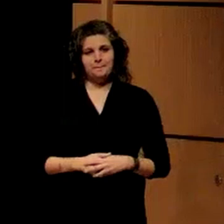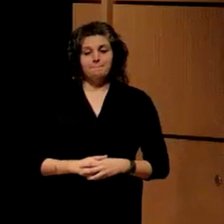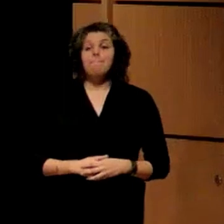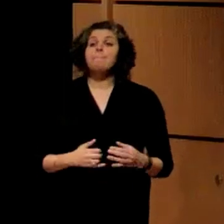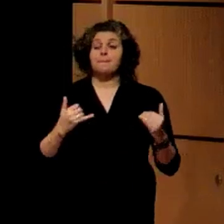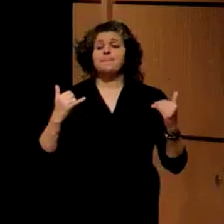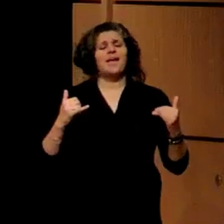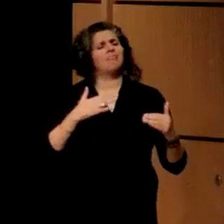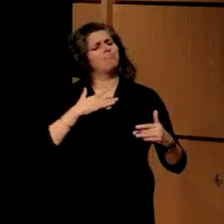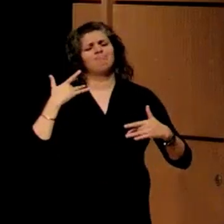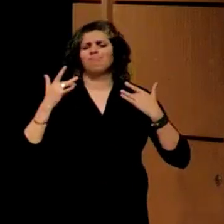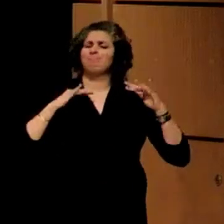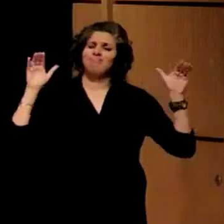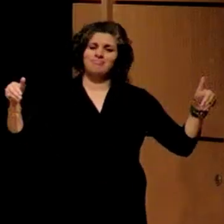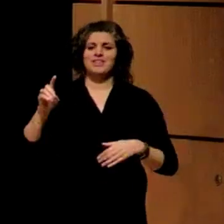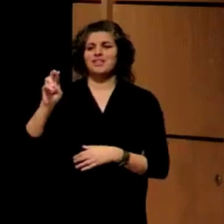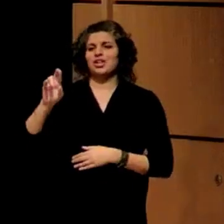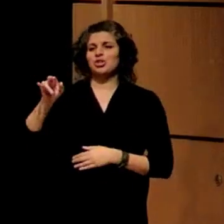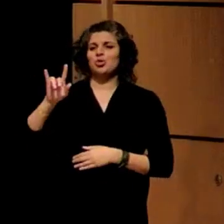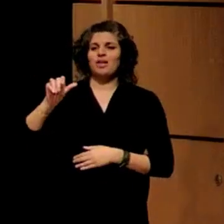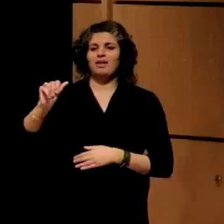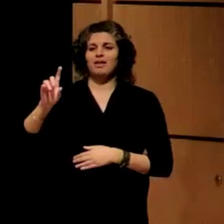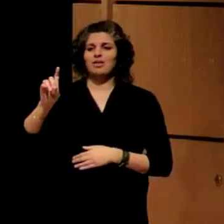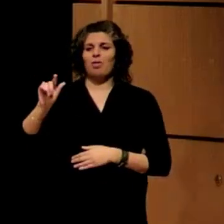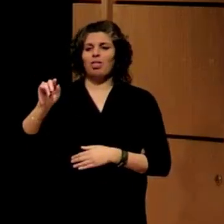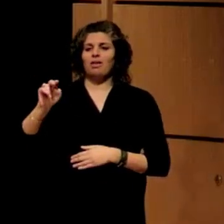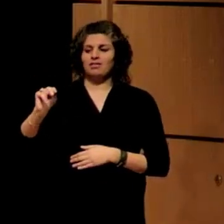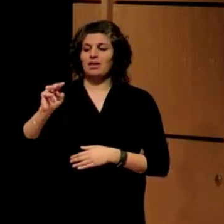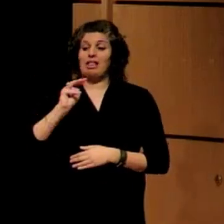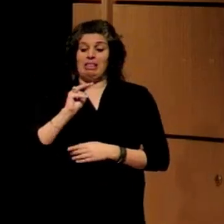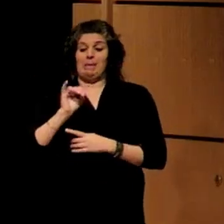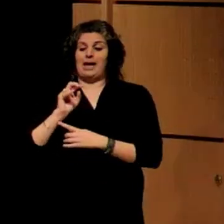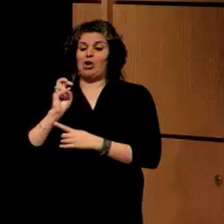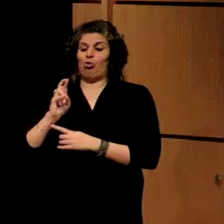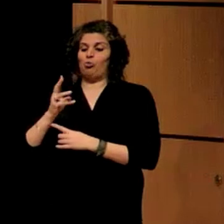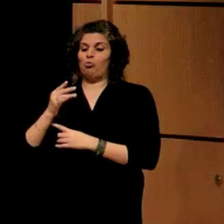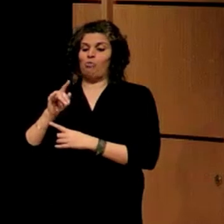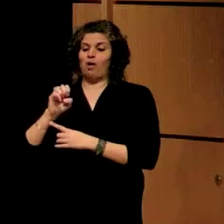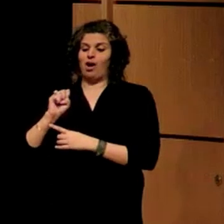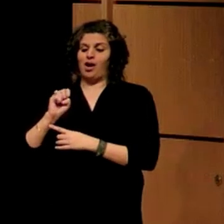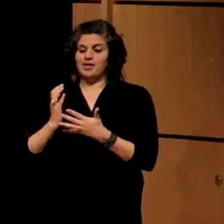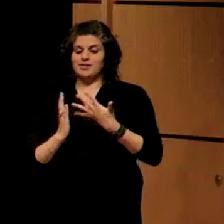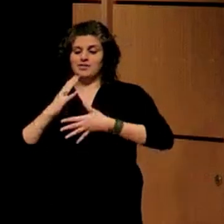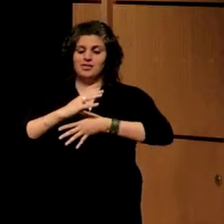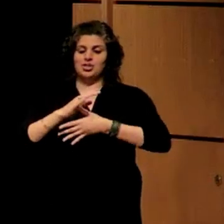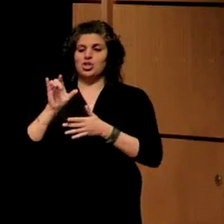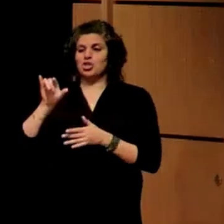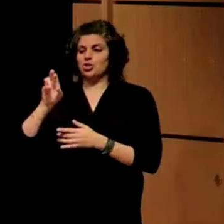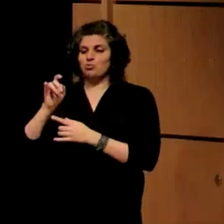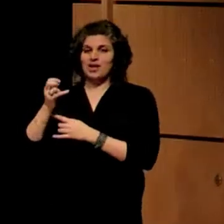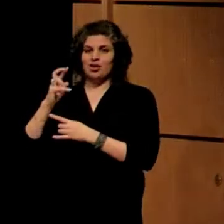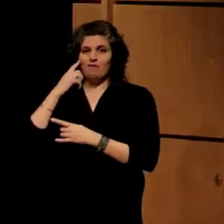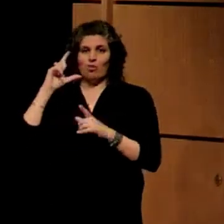Now it gives me great pleasure to welcome Dr. Julia Dolan, the Minor White Senior Curator of Photography, to share more about our activity in